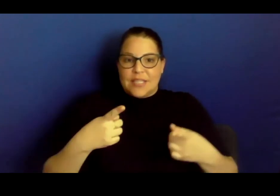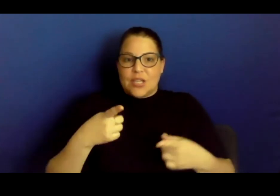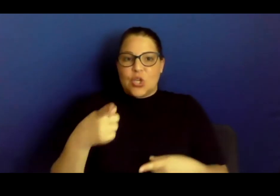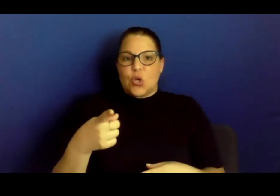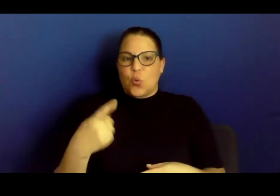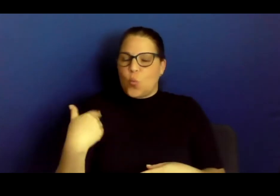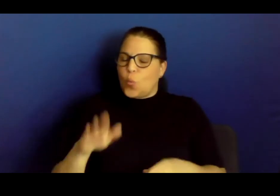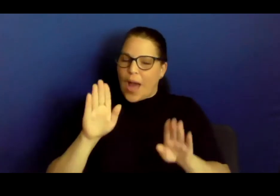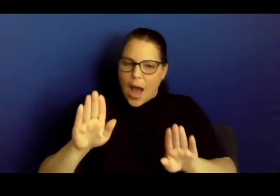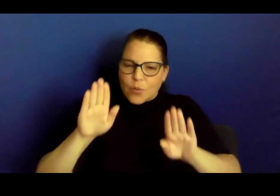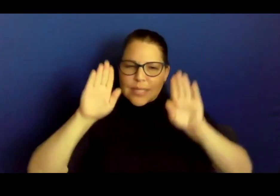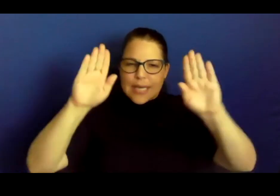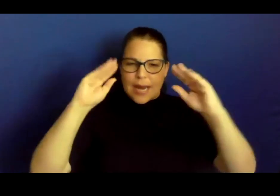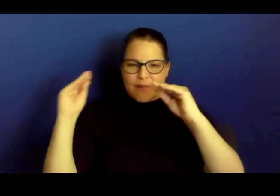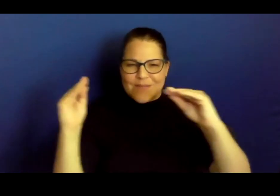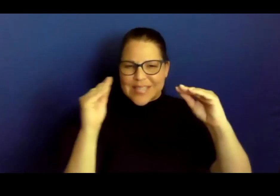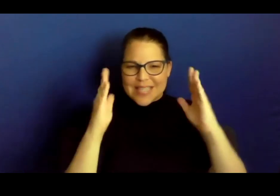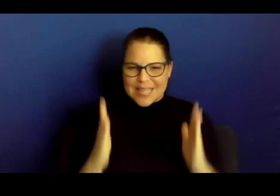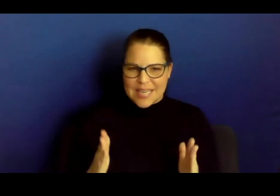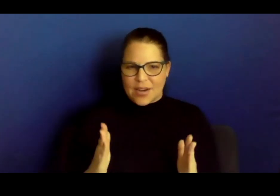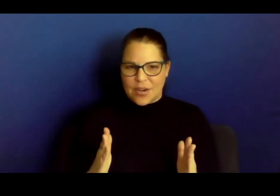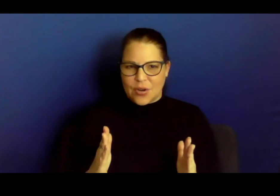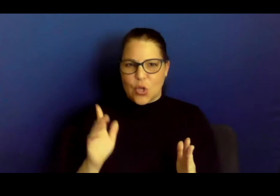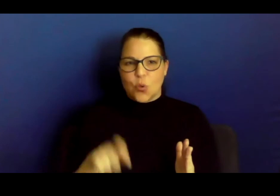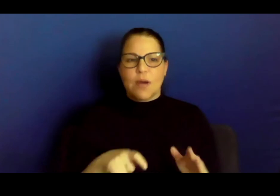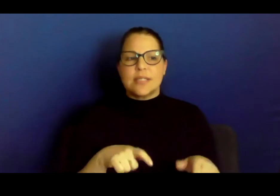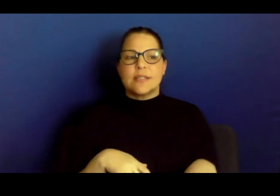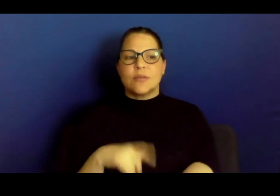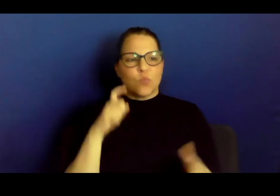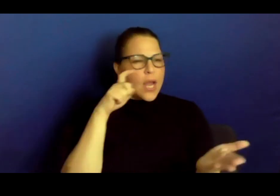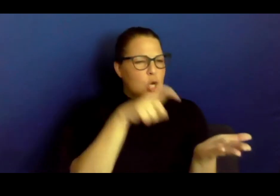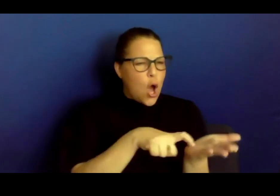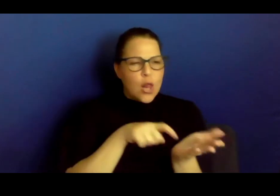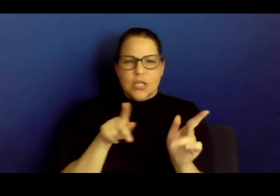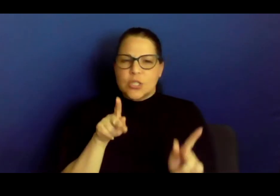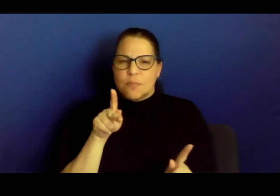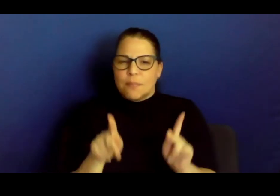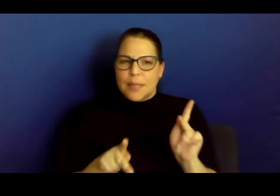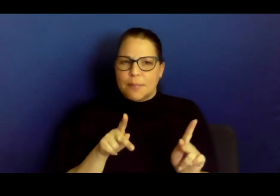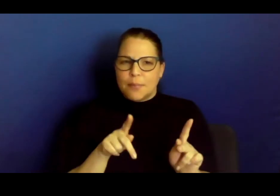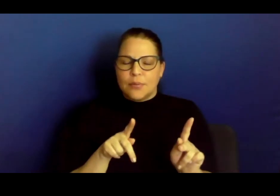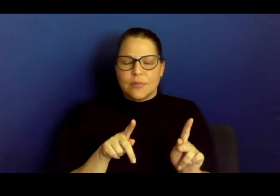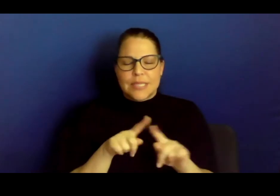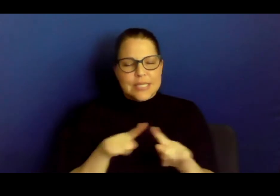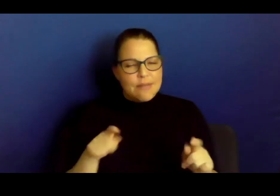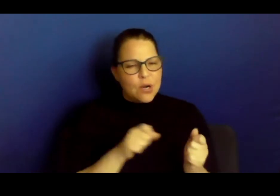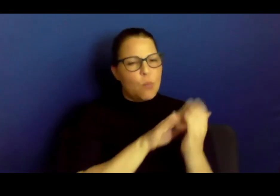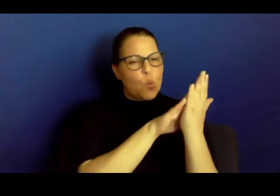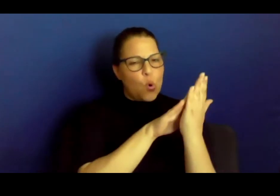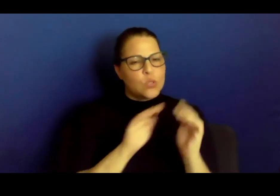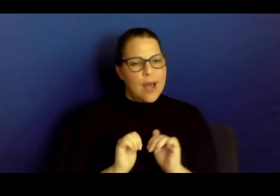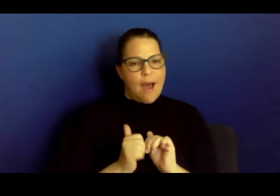outstanding facilitator, you have to acknowledge people. And there are different ways in which you can do that.